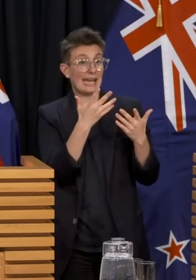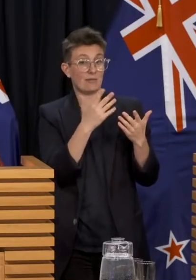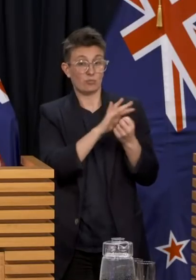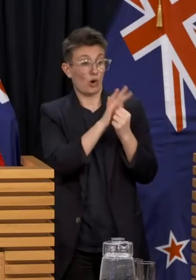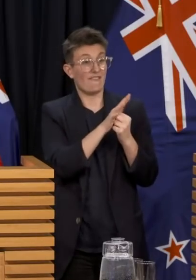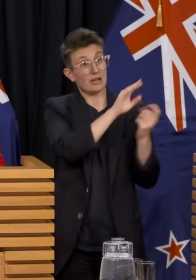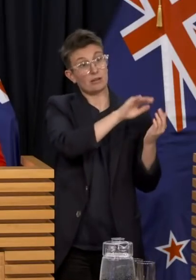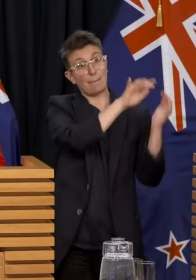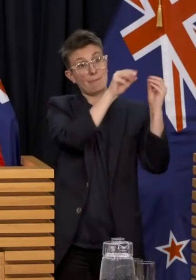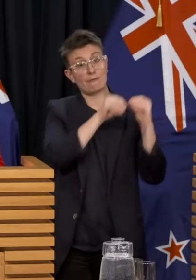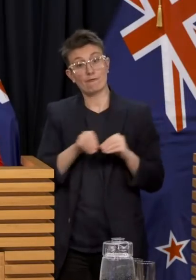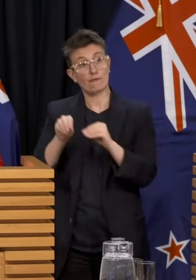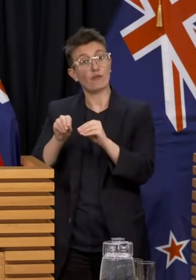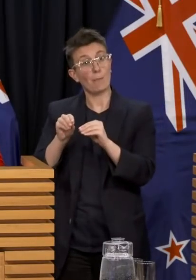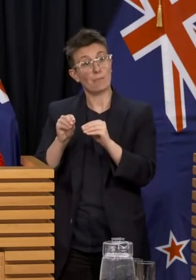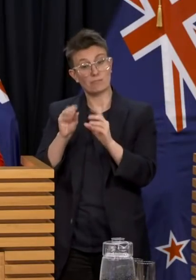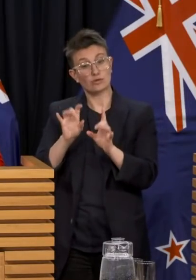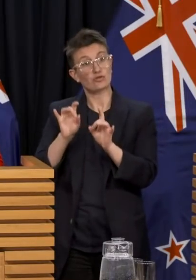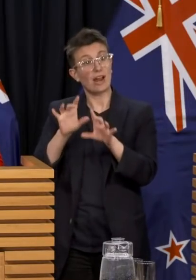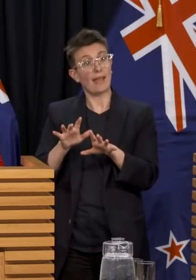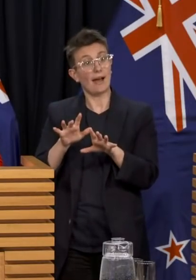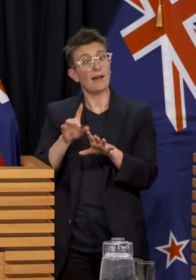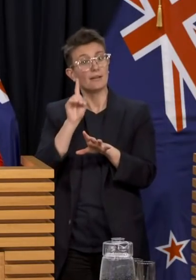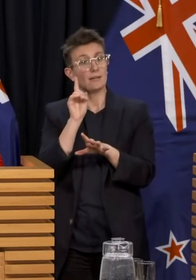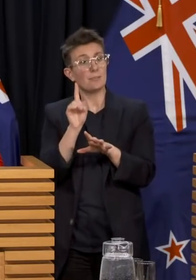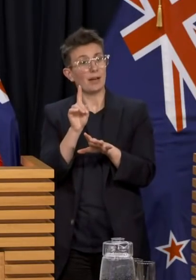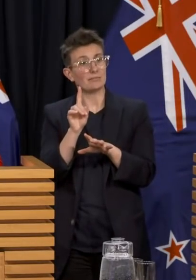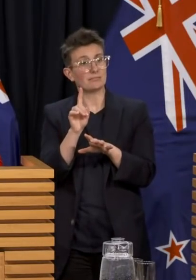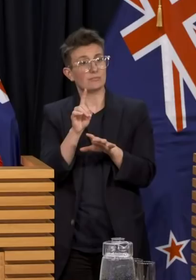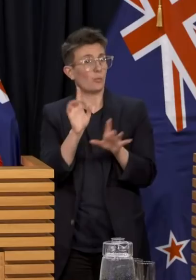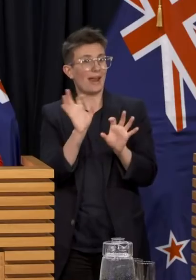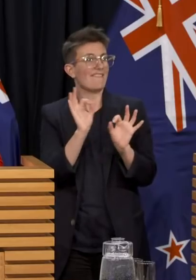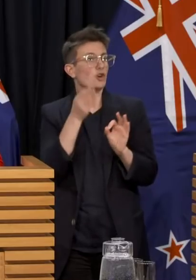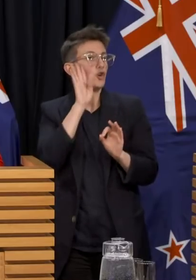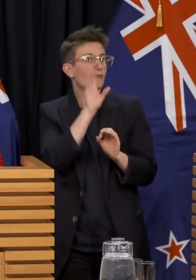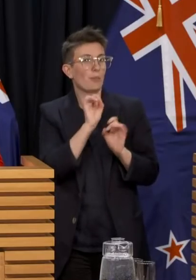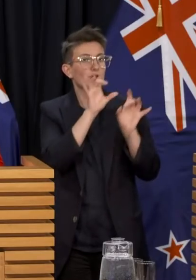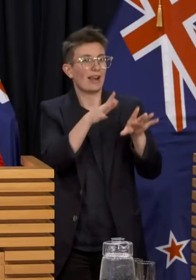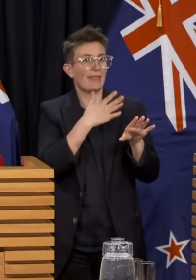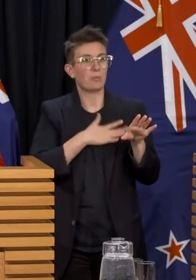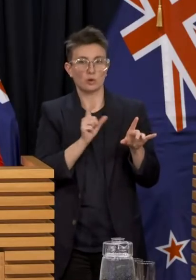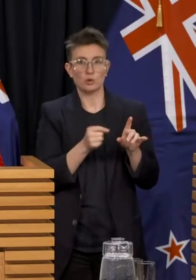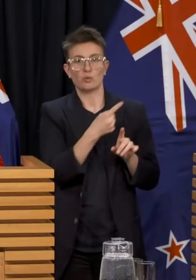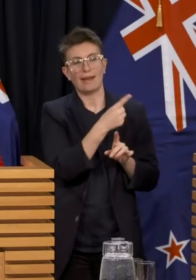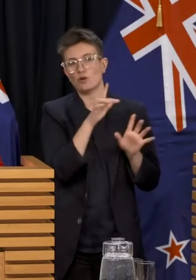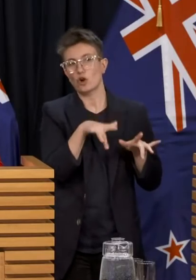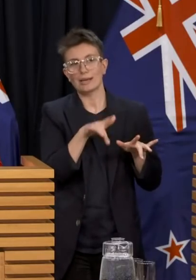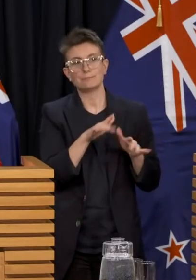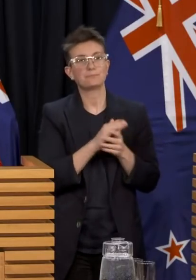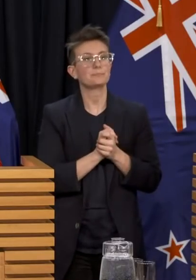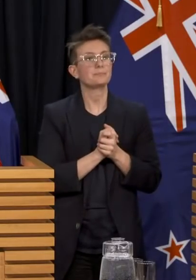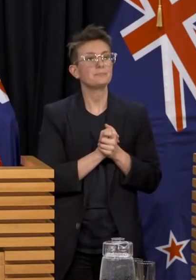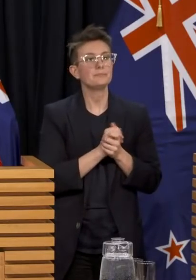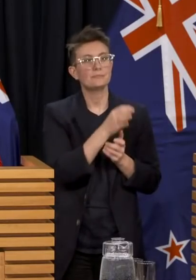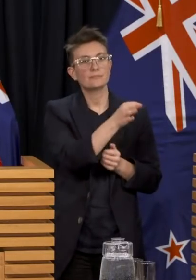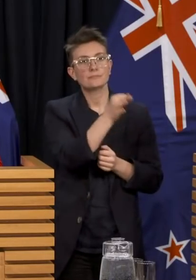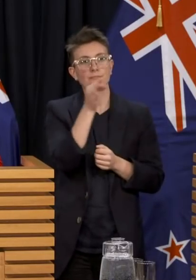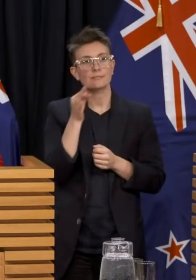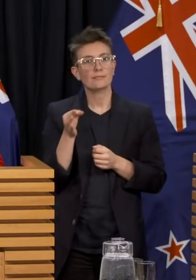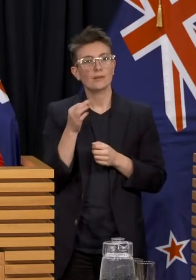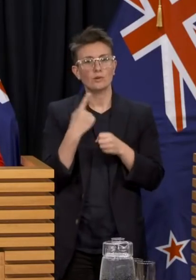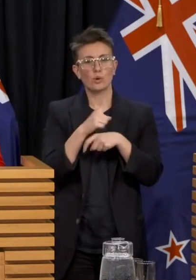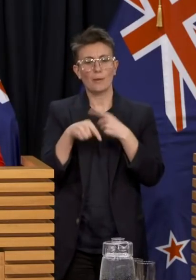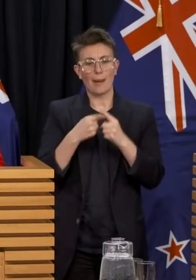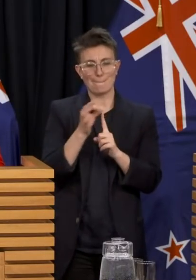that that's the way that they would like to approach movement with New Zealand. In that same vein, when you were talking about a Pacific or any